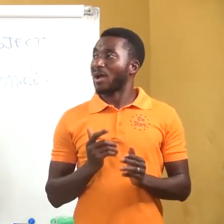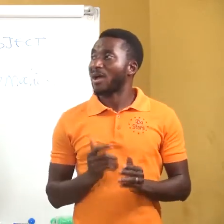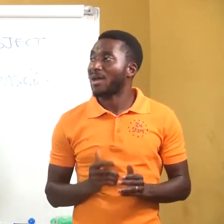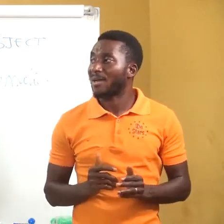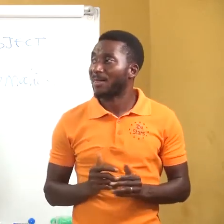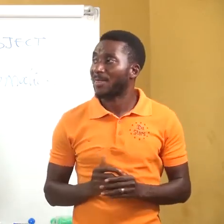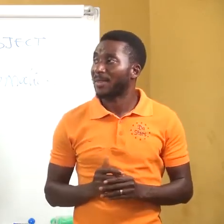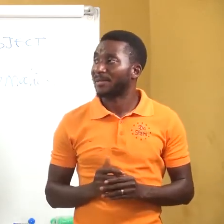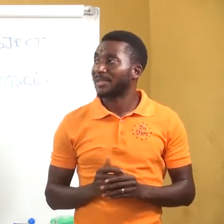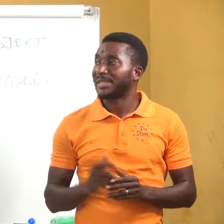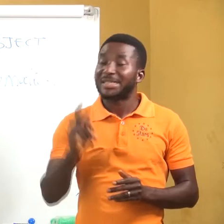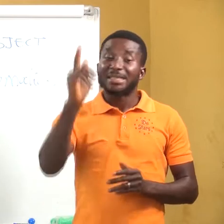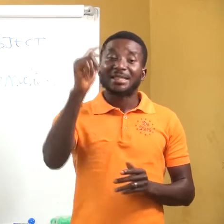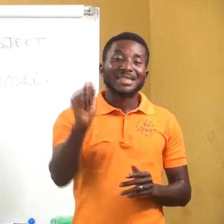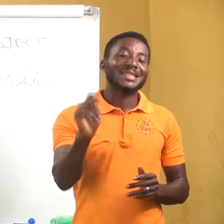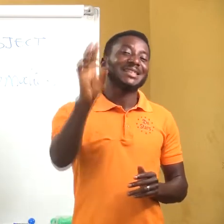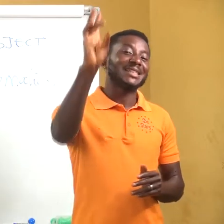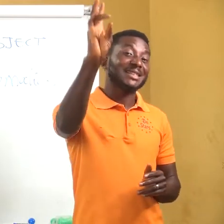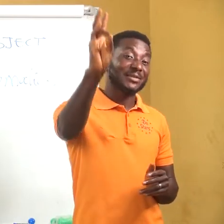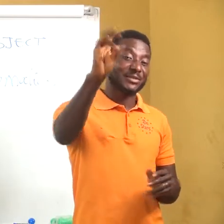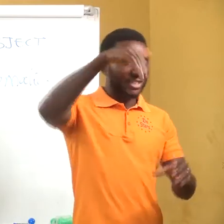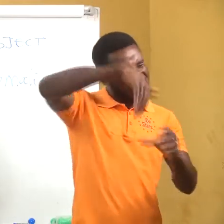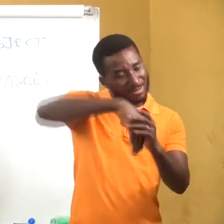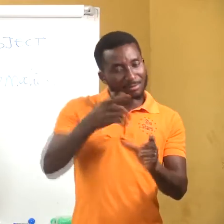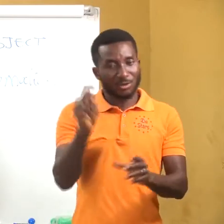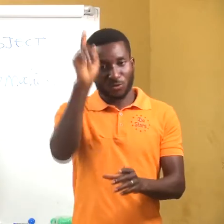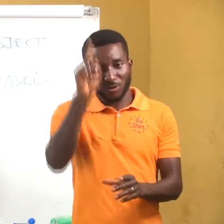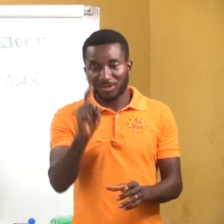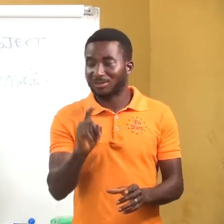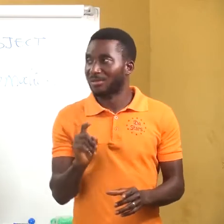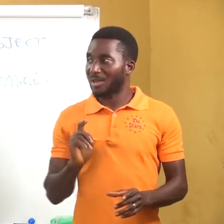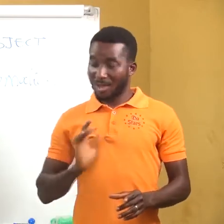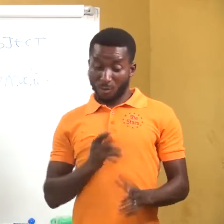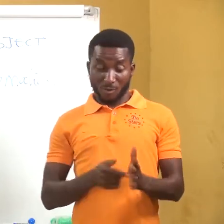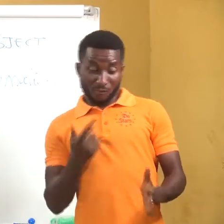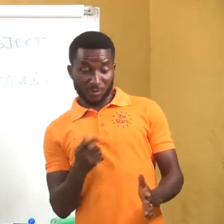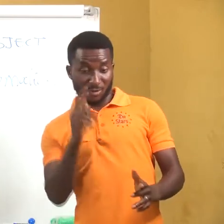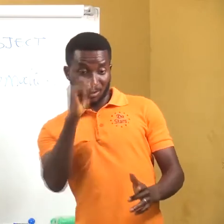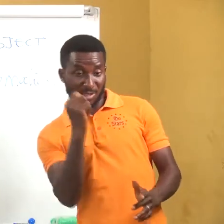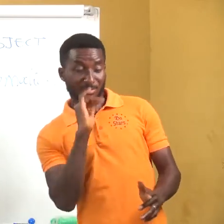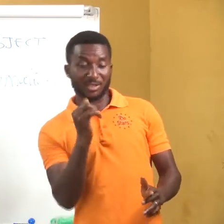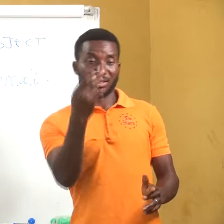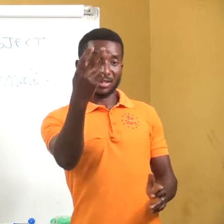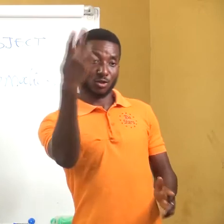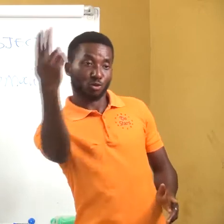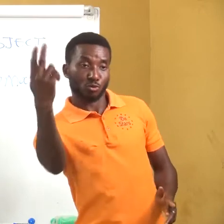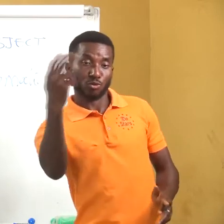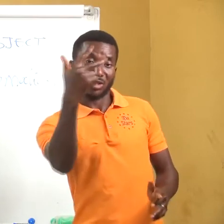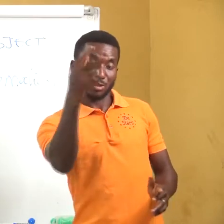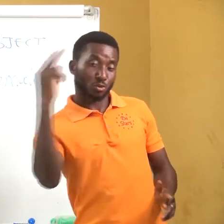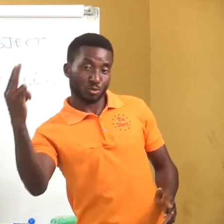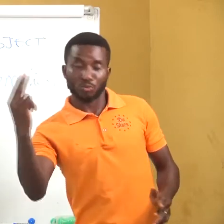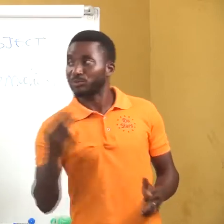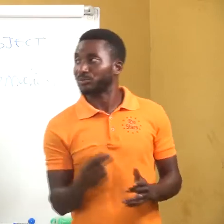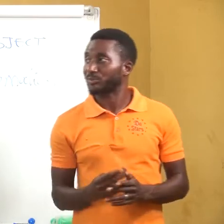because from the question given, our first term is 32, which is A. Our common ratio that we have derived is 1